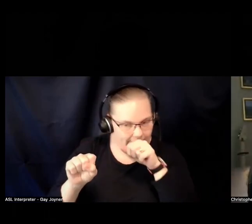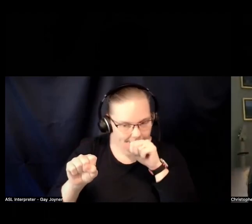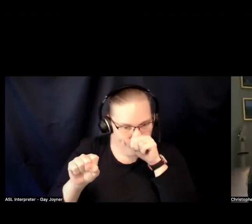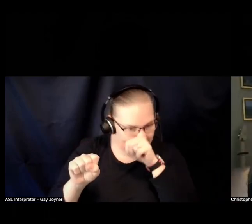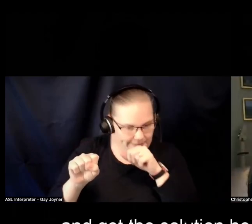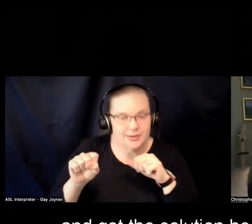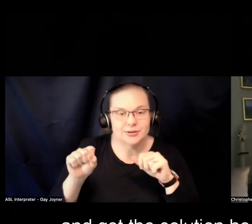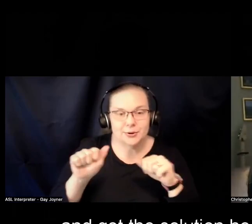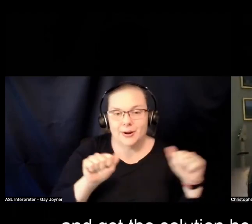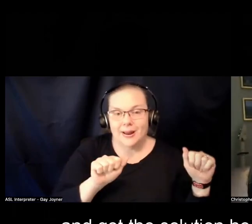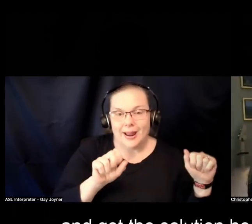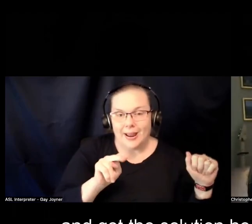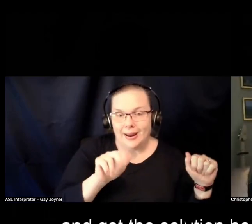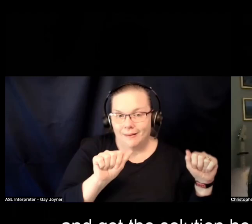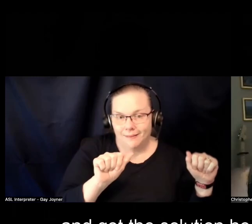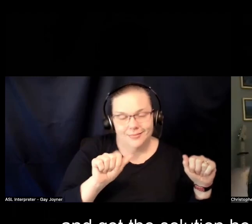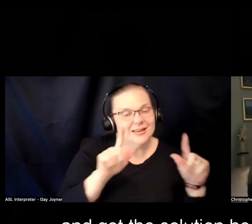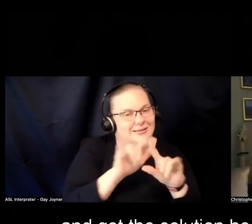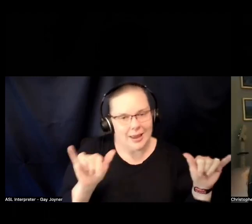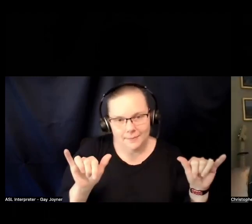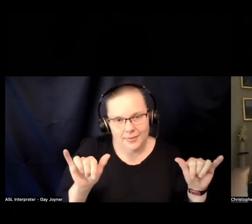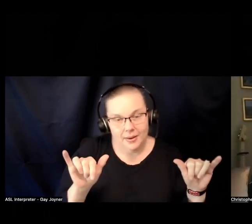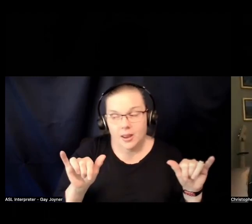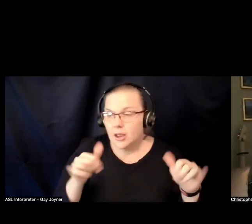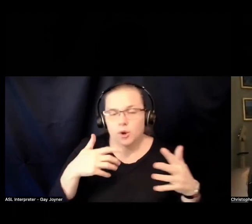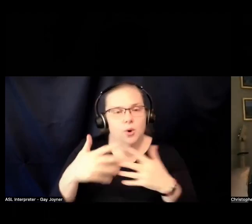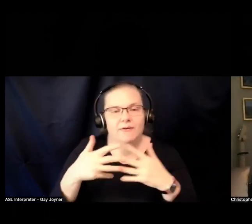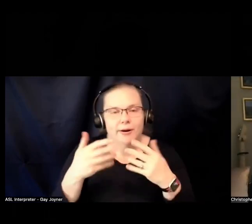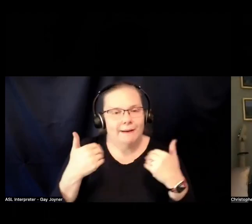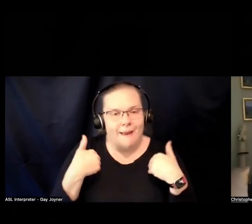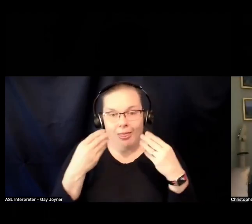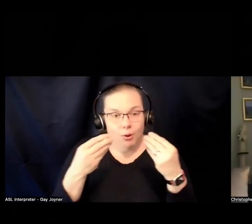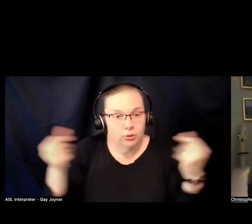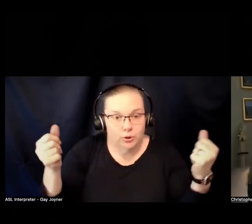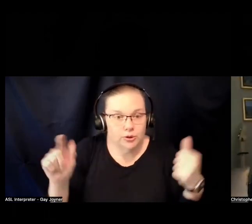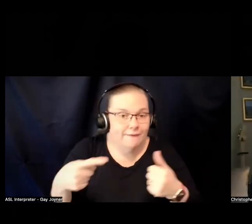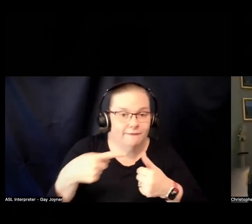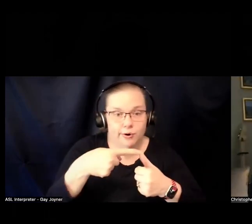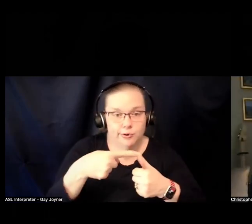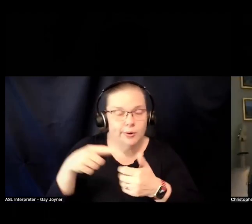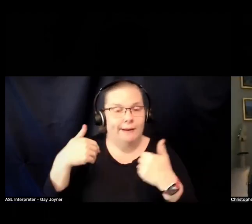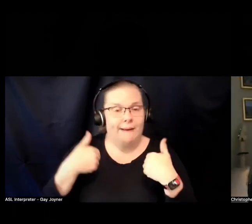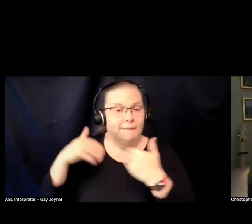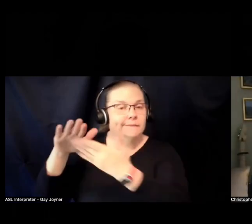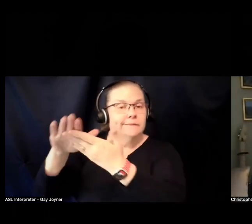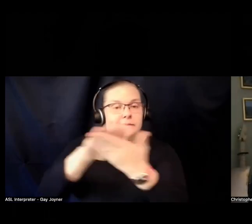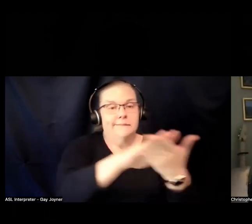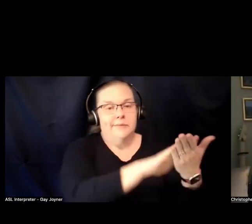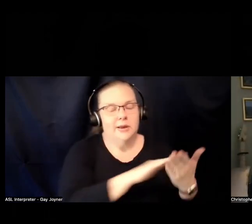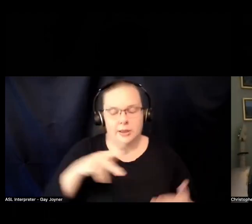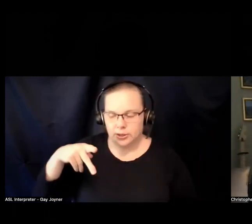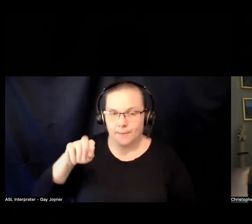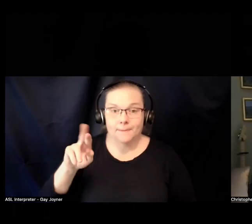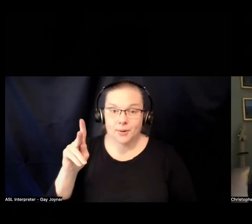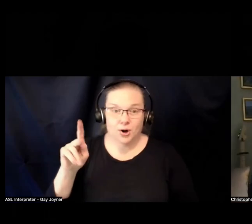whoever got there first and got the solution he wanted would get the accolades. And so that made Secretary Perkins not